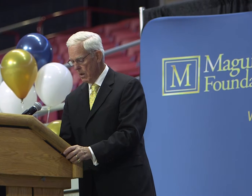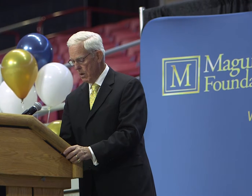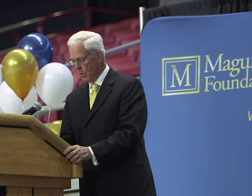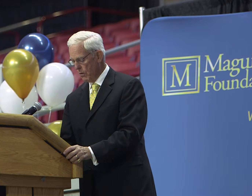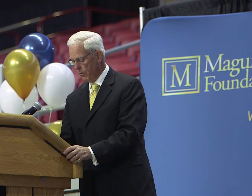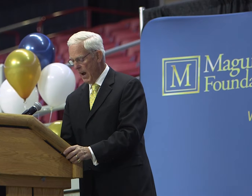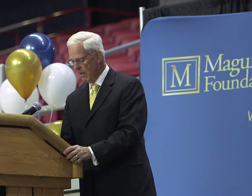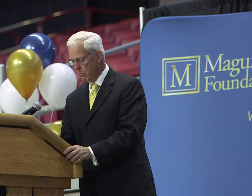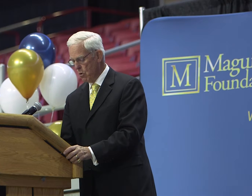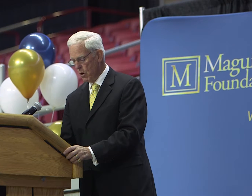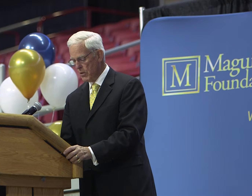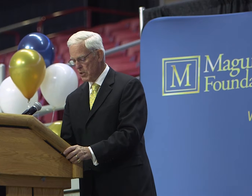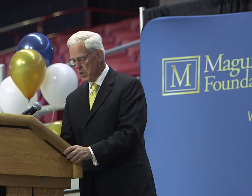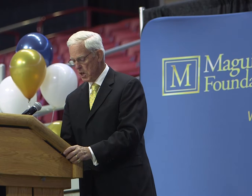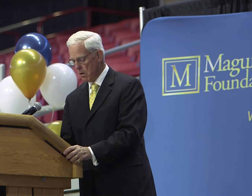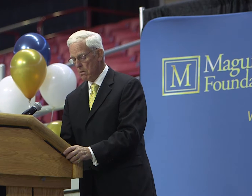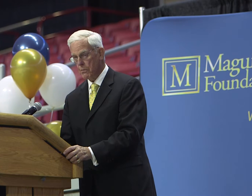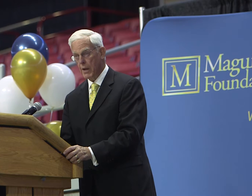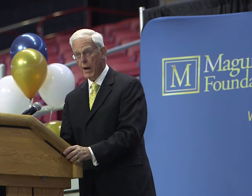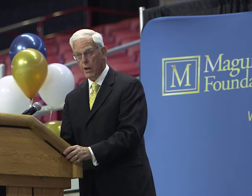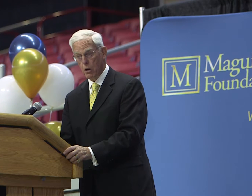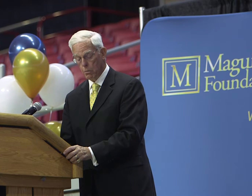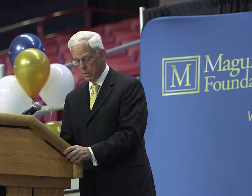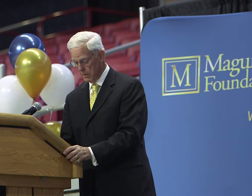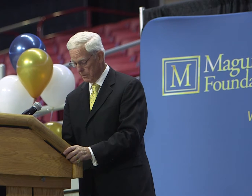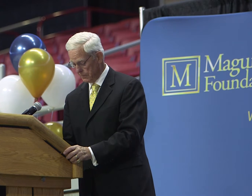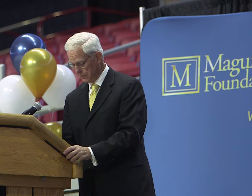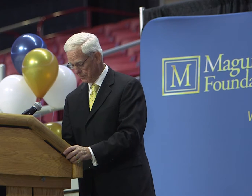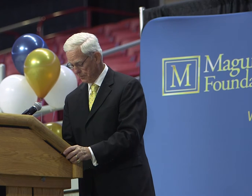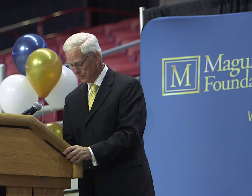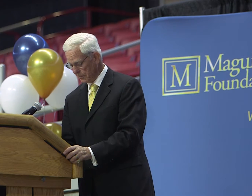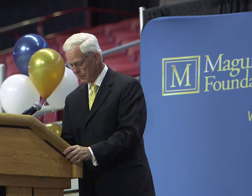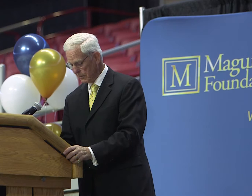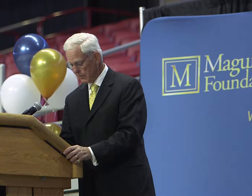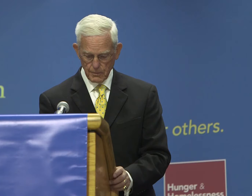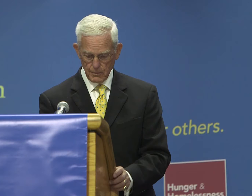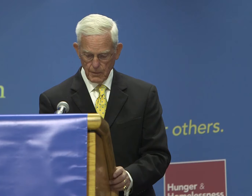Gallaudet, with 5 more this year, I hope.